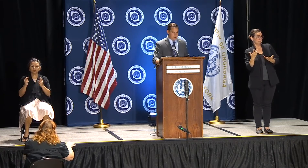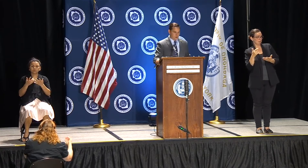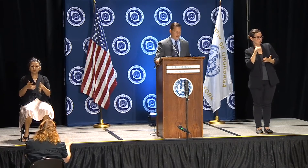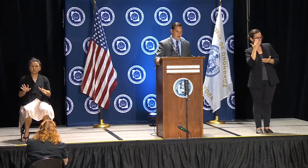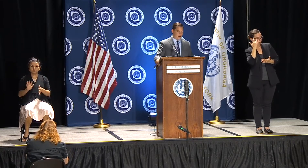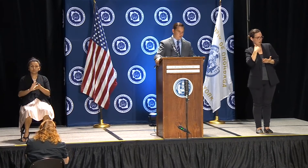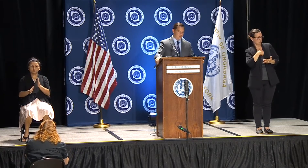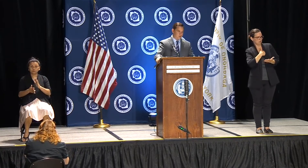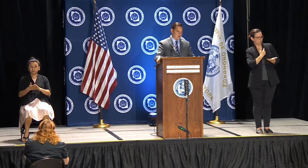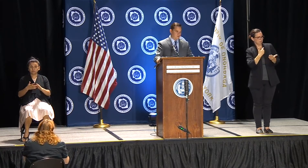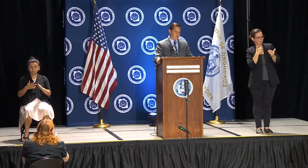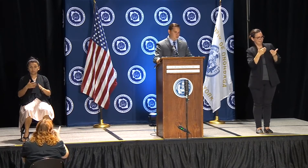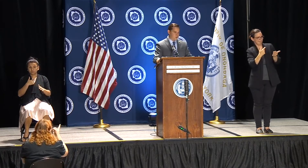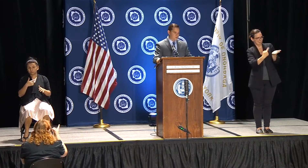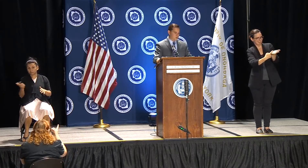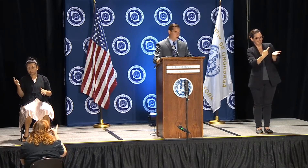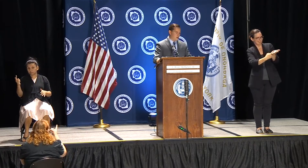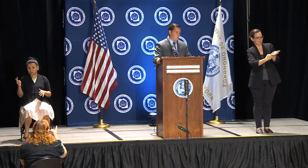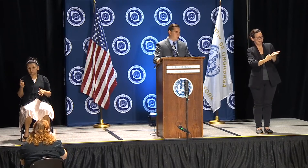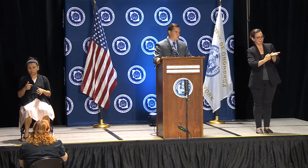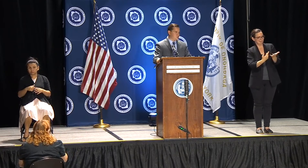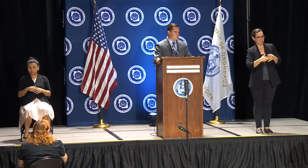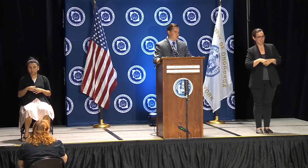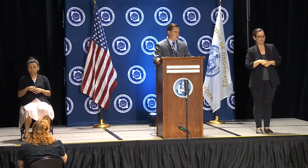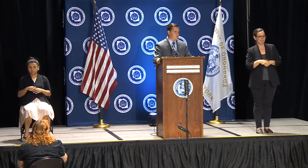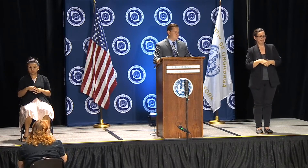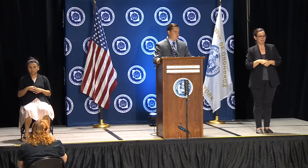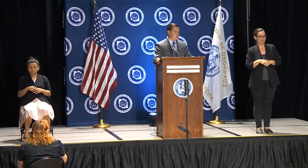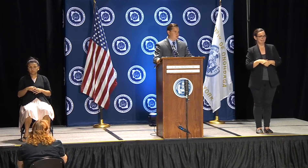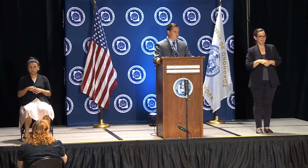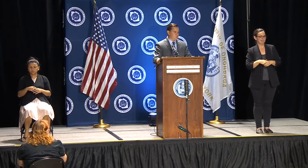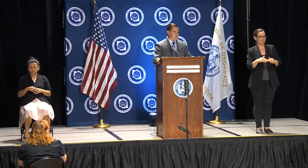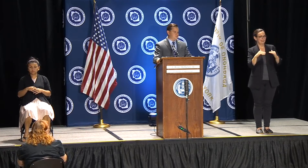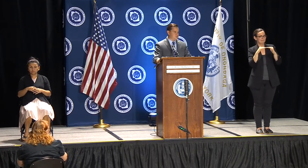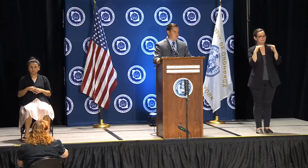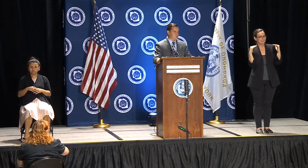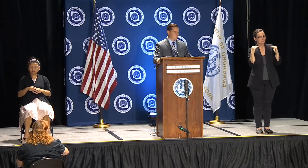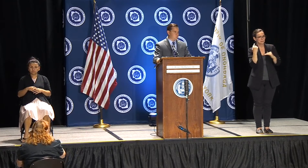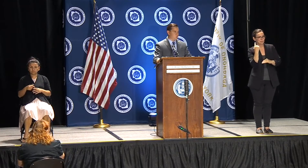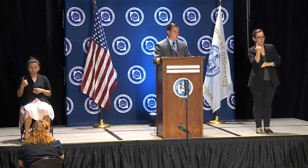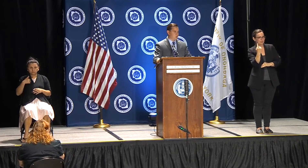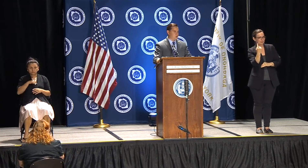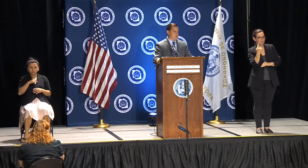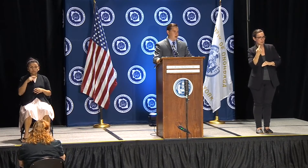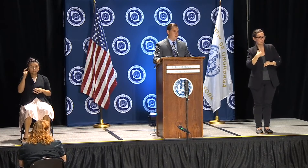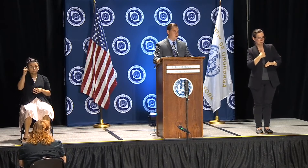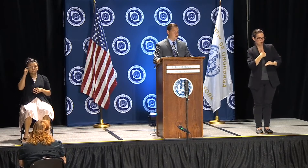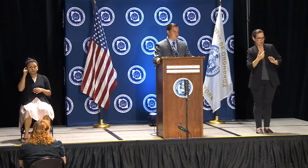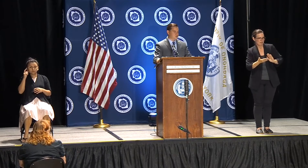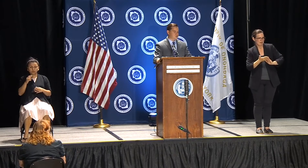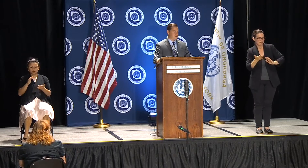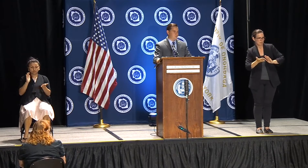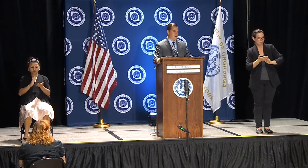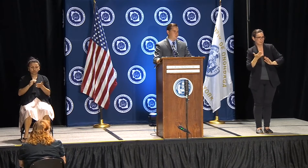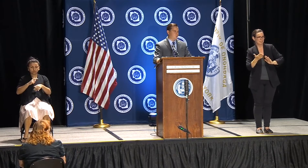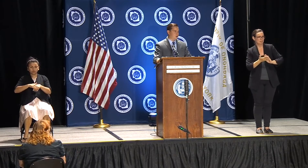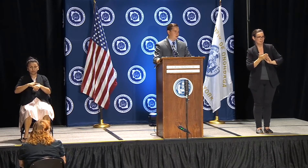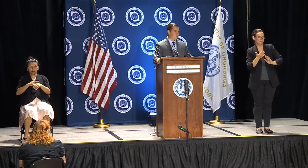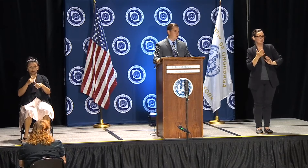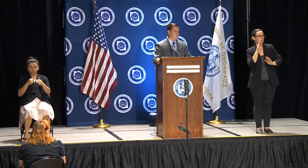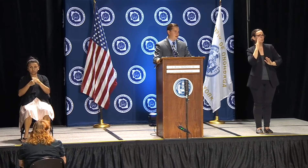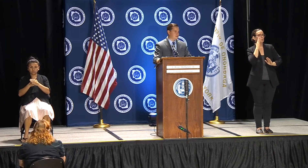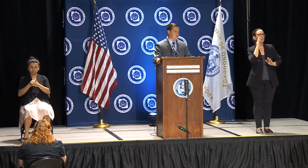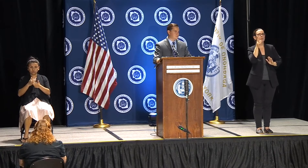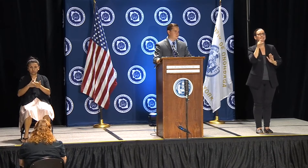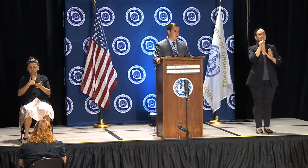certainly looking right now. Our phase one is going to go to operations that can be deemed seasonal, or operations that just haven't been up and running